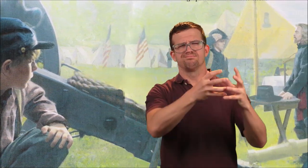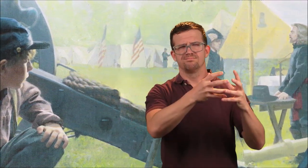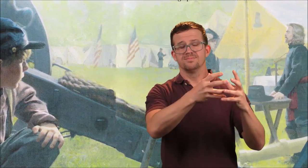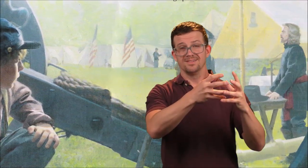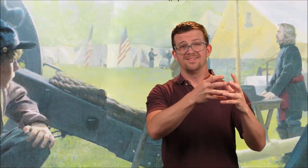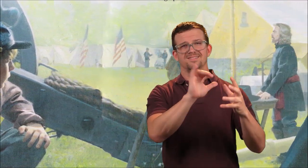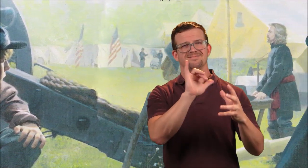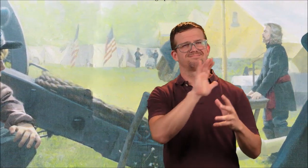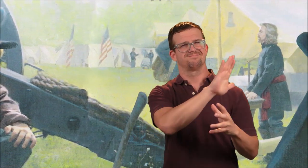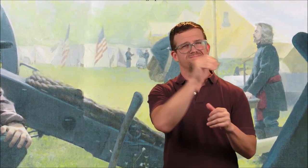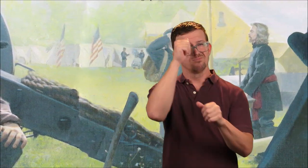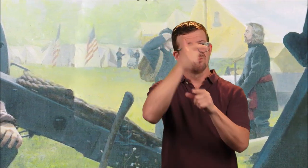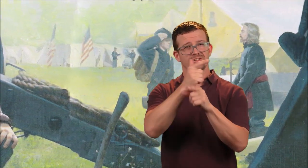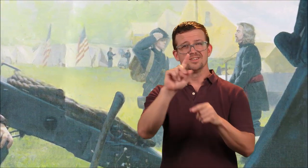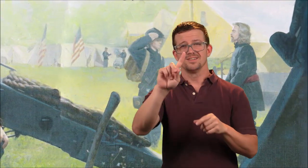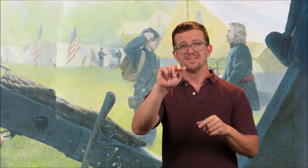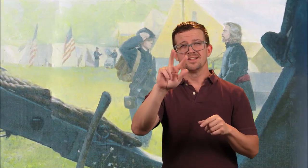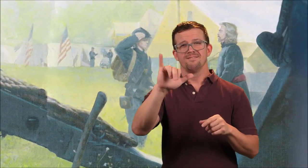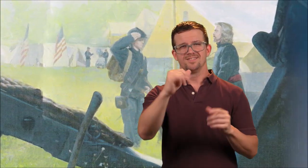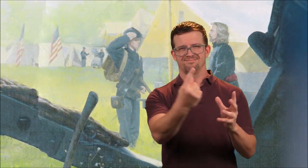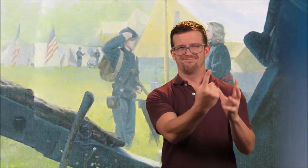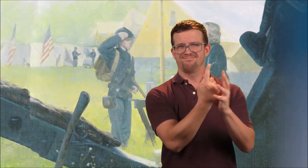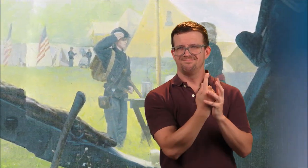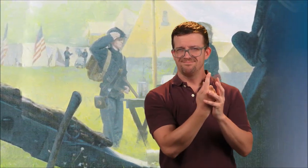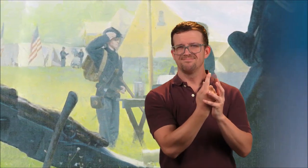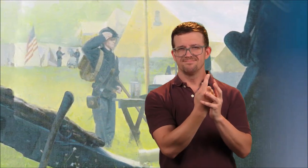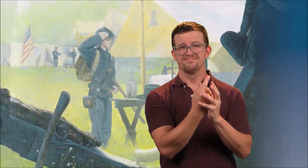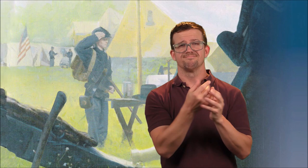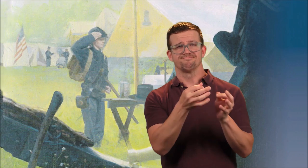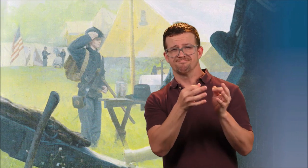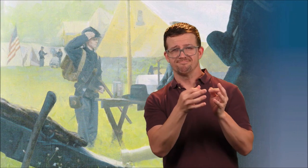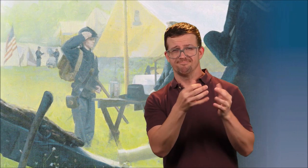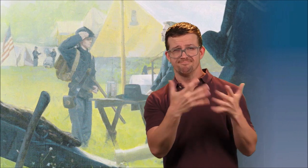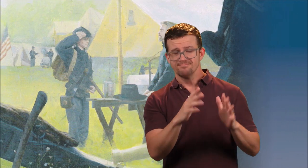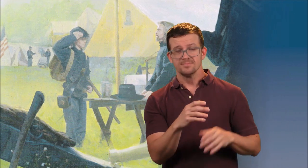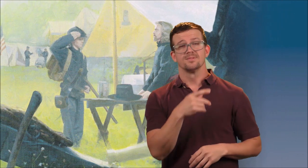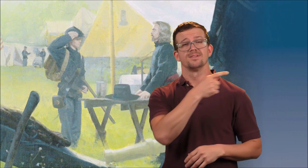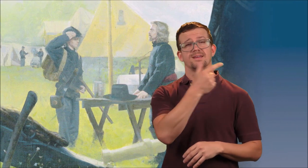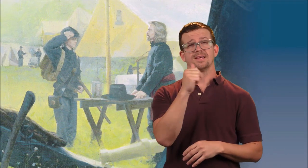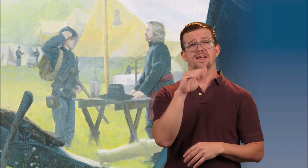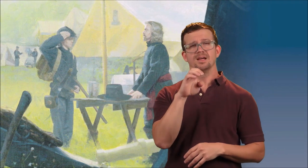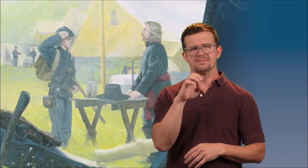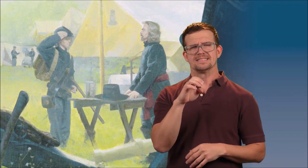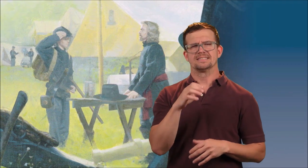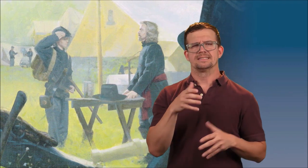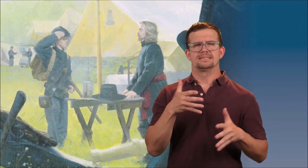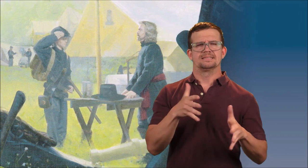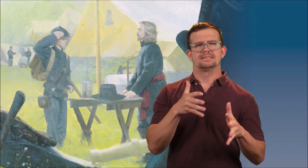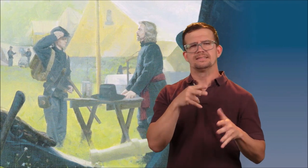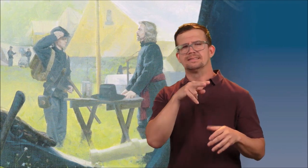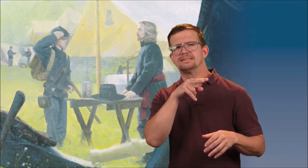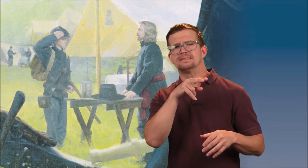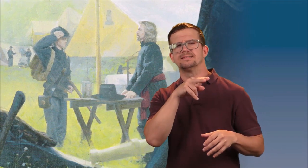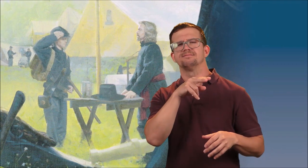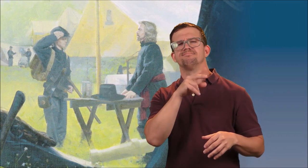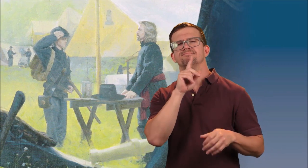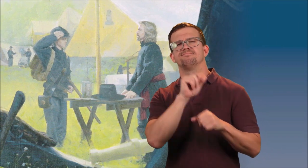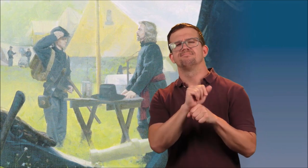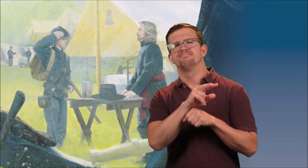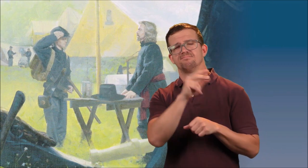Immediately, the major called for scouts, and Davy was the first to step forward. Gabe nervously watched